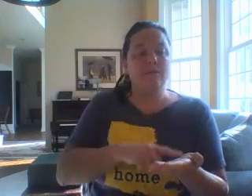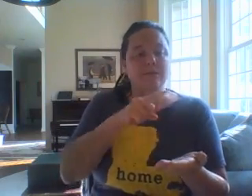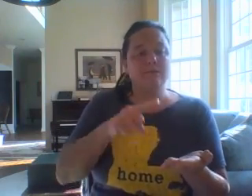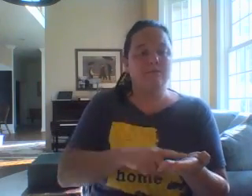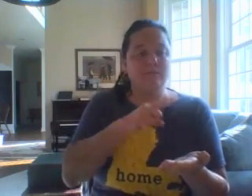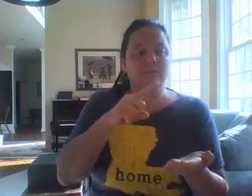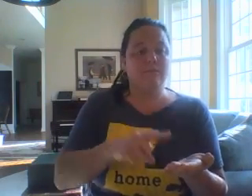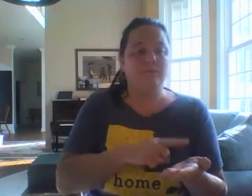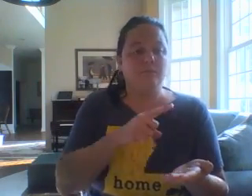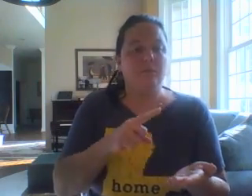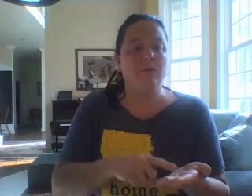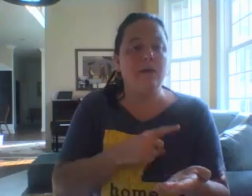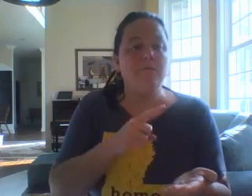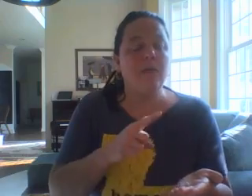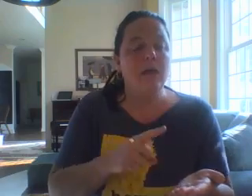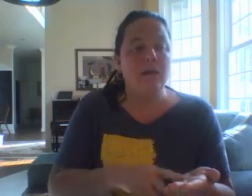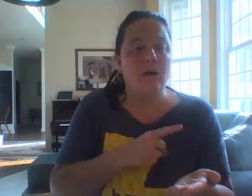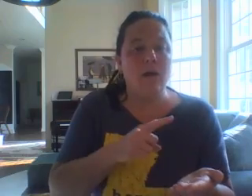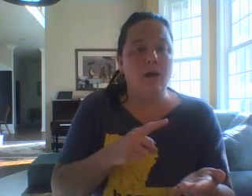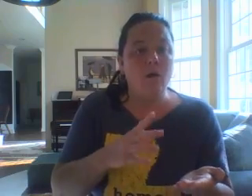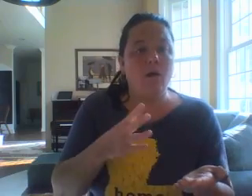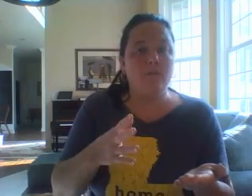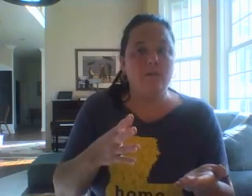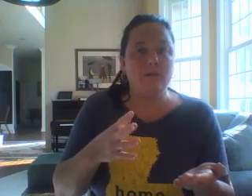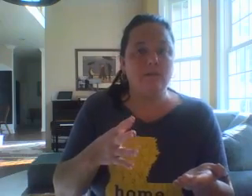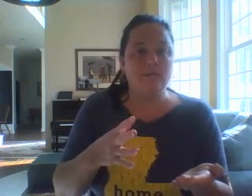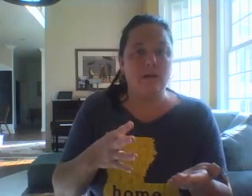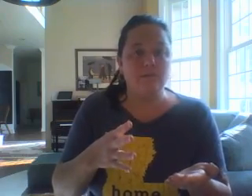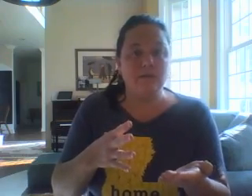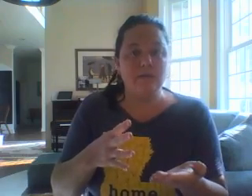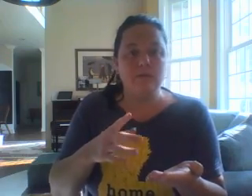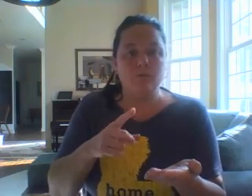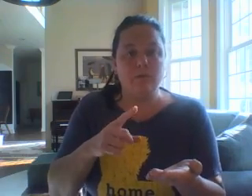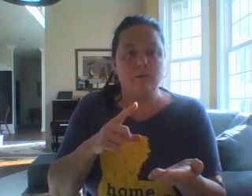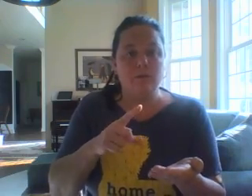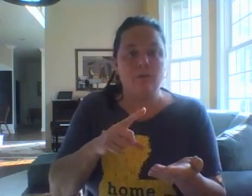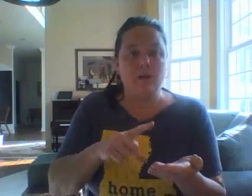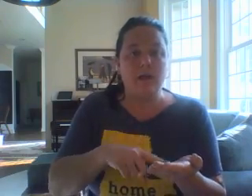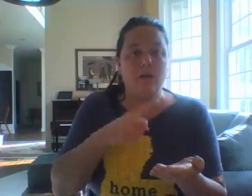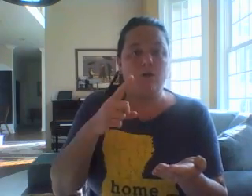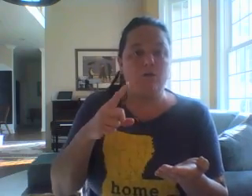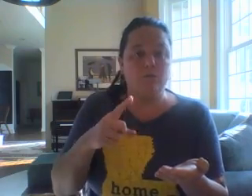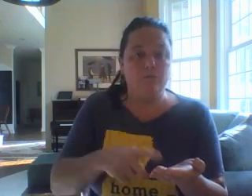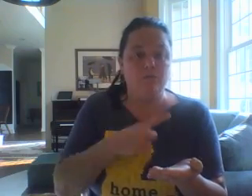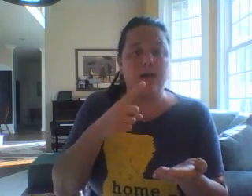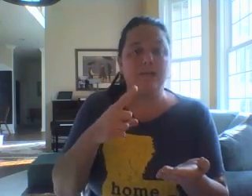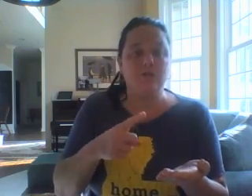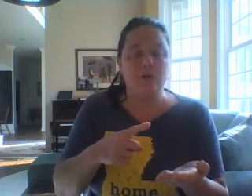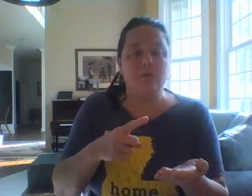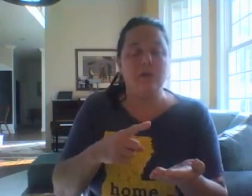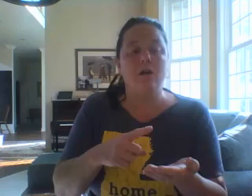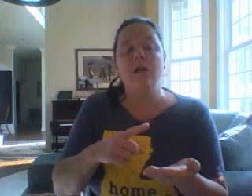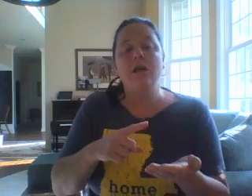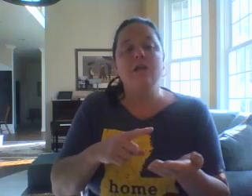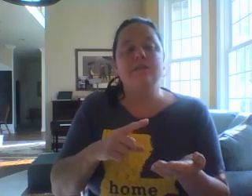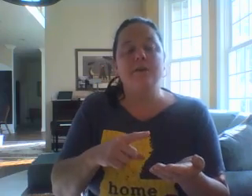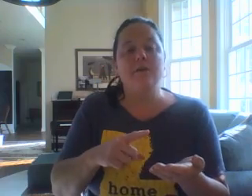sometimes. Okay, now how often this sometimes is will depend on how fast you go here. So if